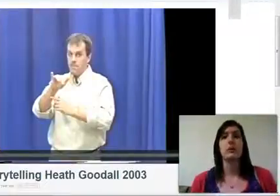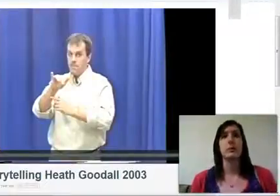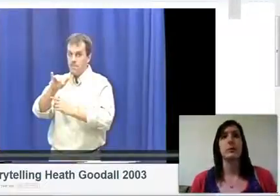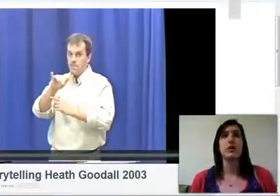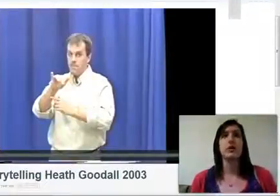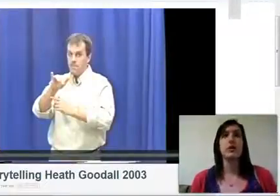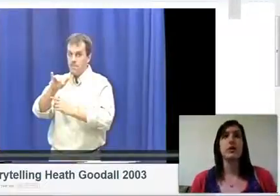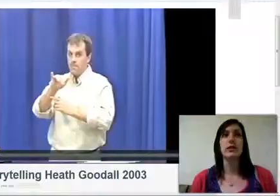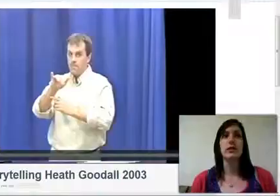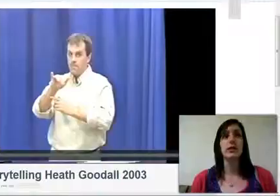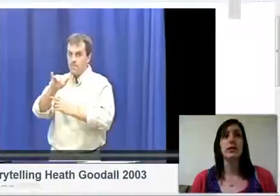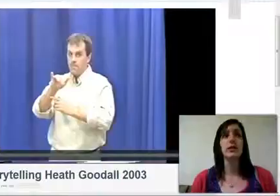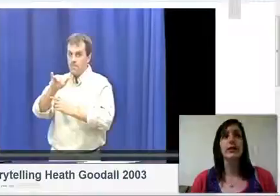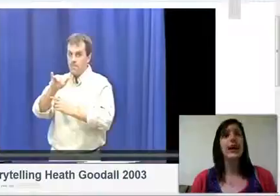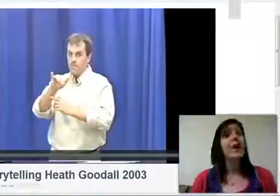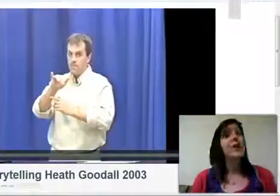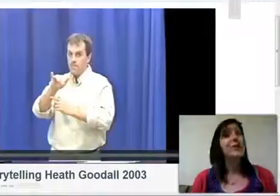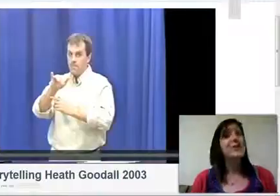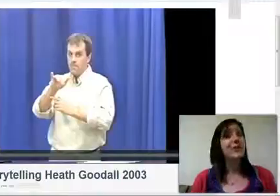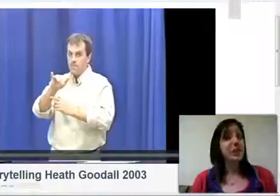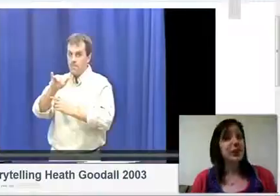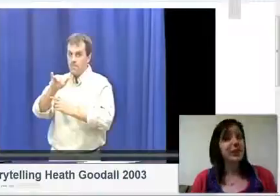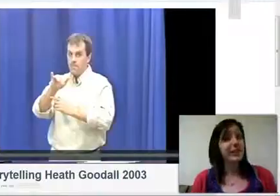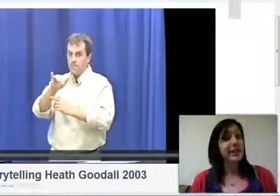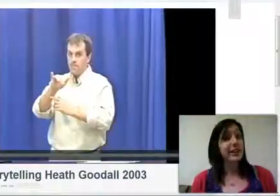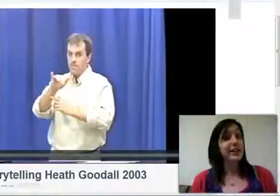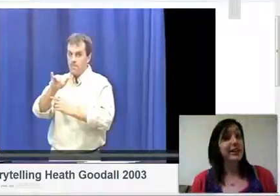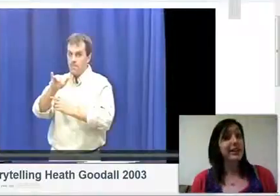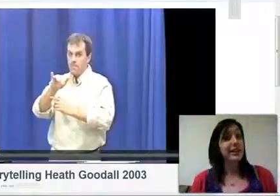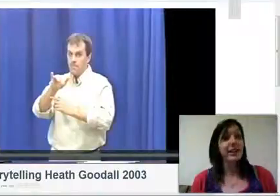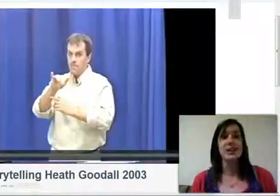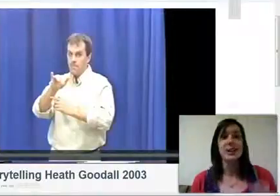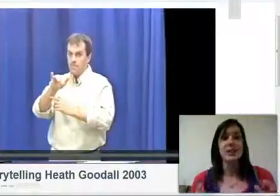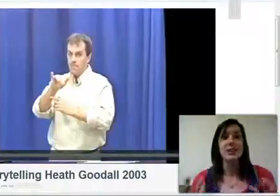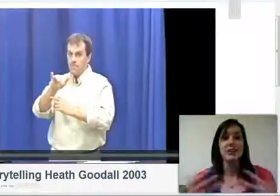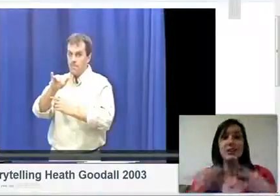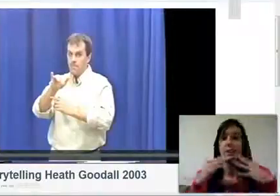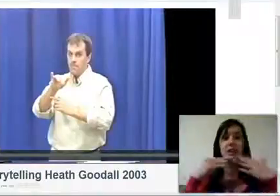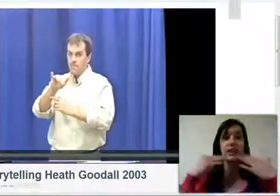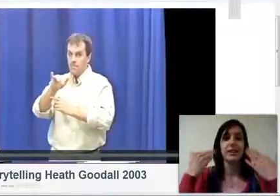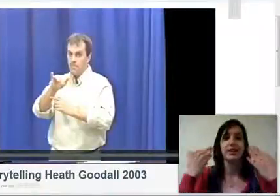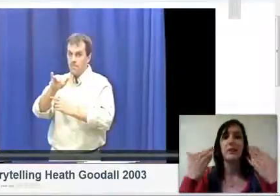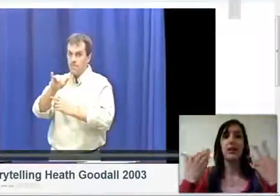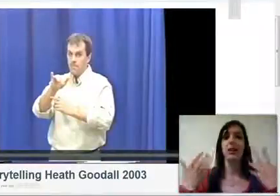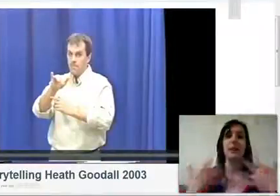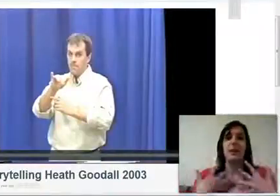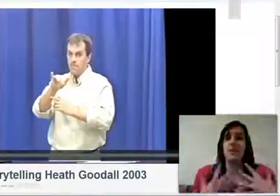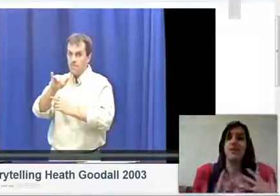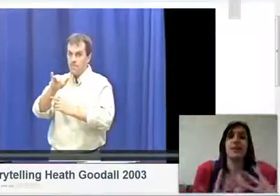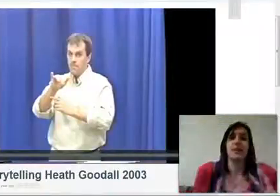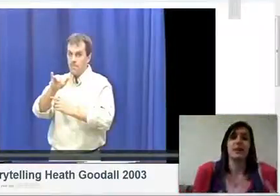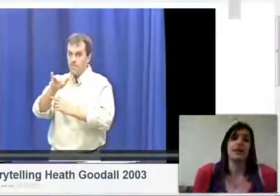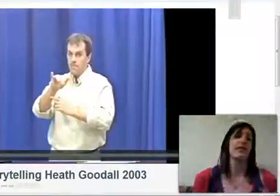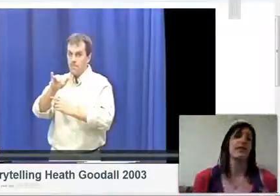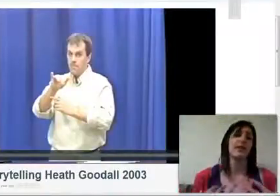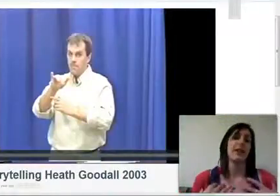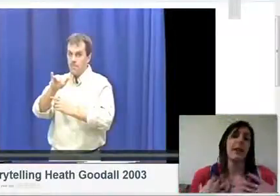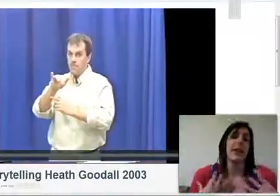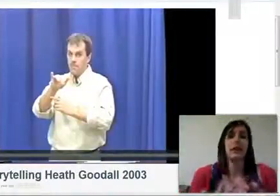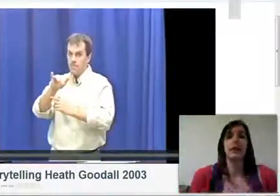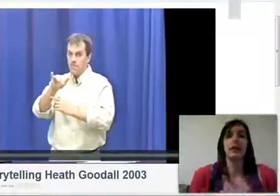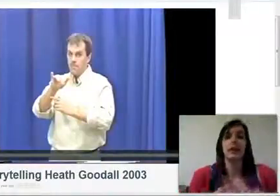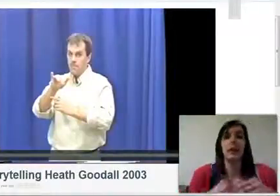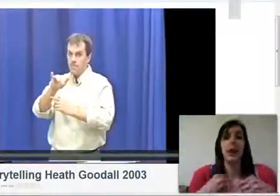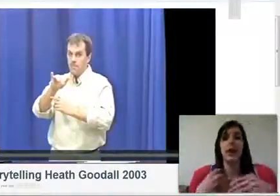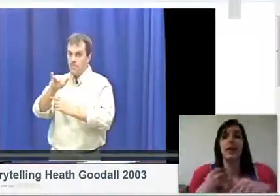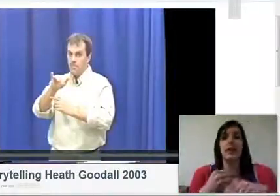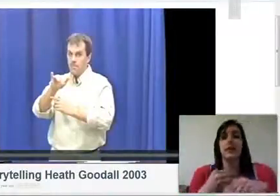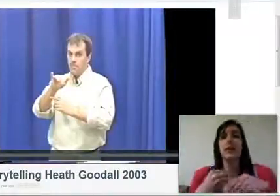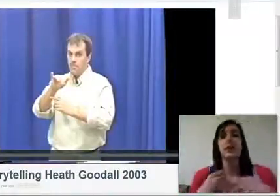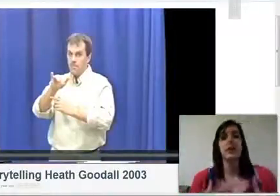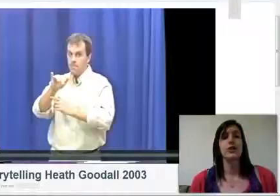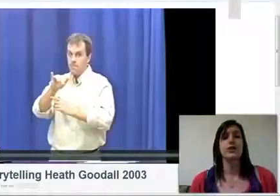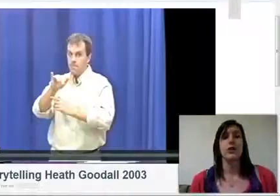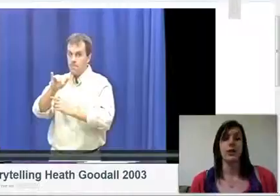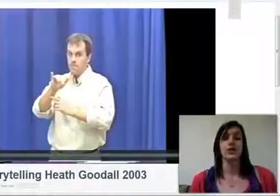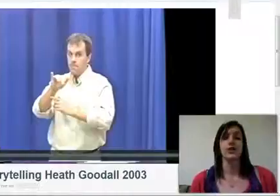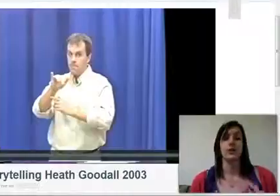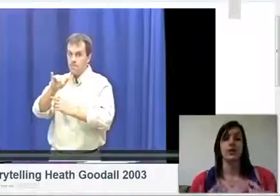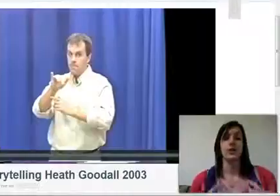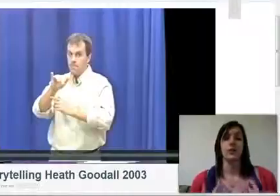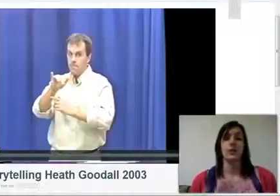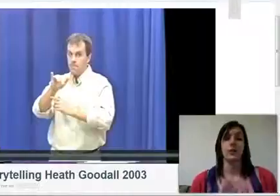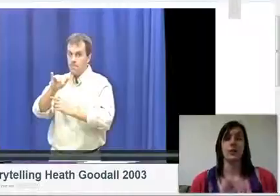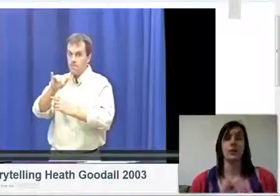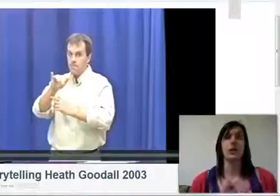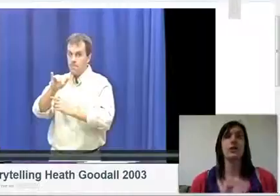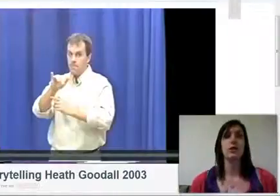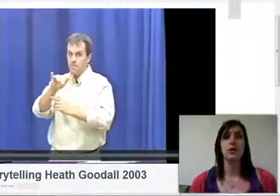my facial expressions too, because if I'm like really, I can't even do it with like a smile on my face in anger and